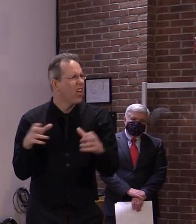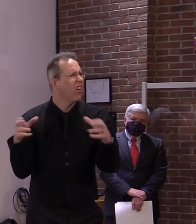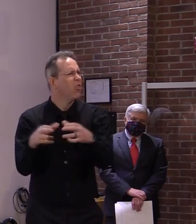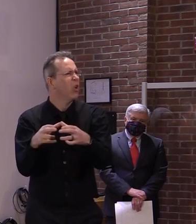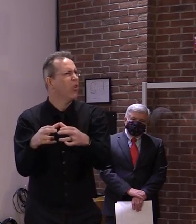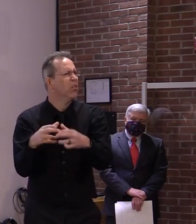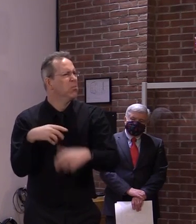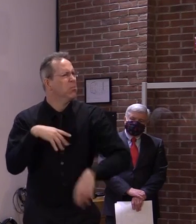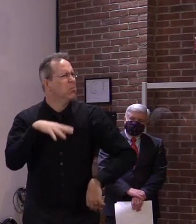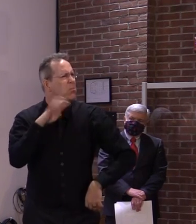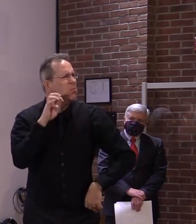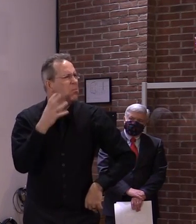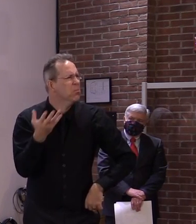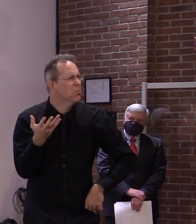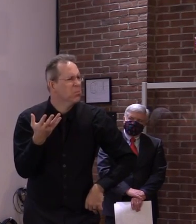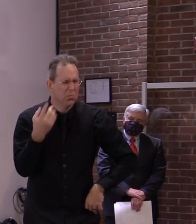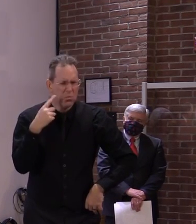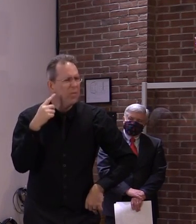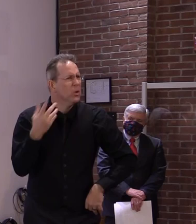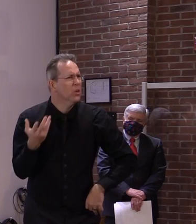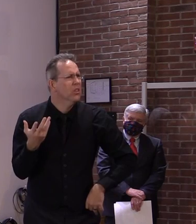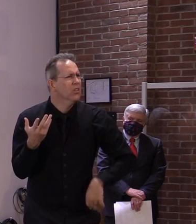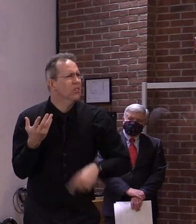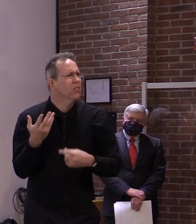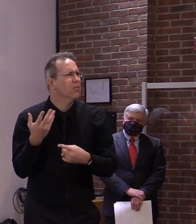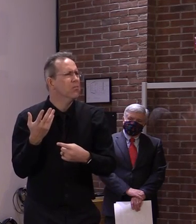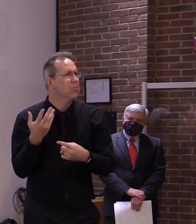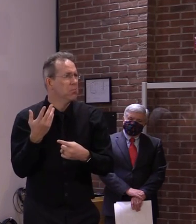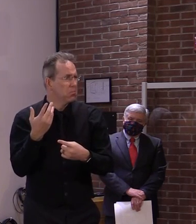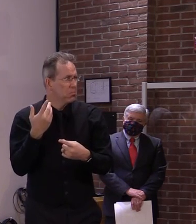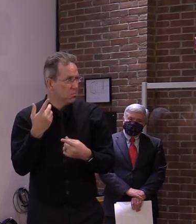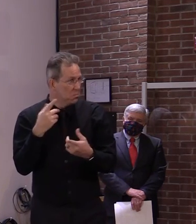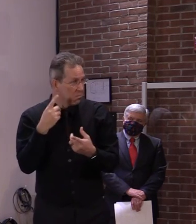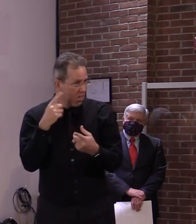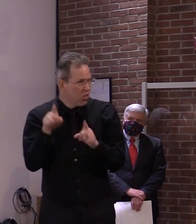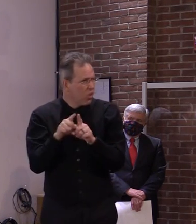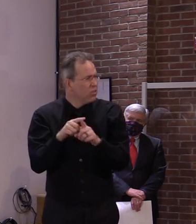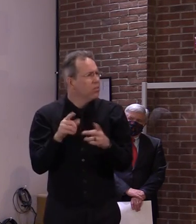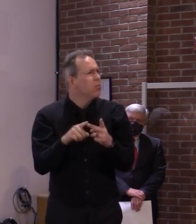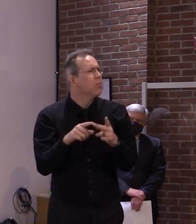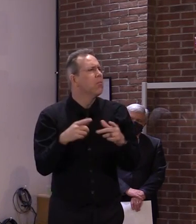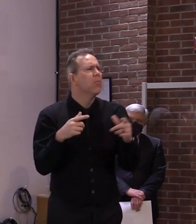Could you just explain why would that be necessary, and is that also Vermont's protocol?